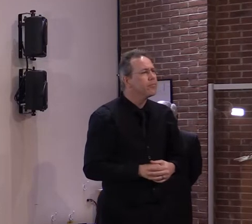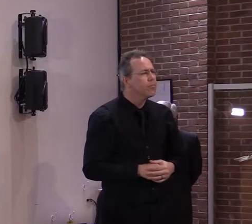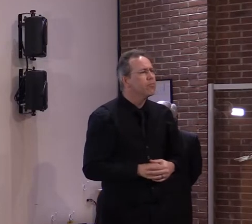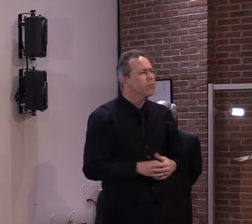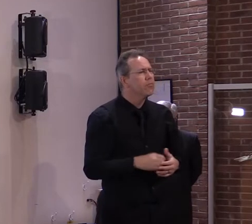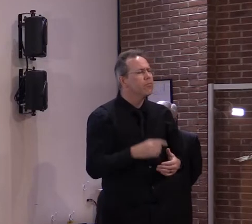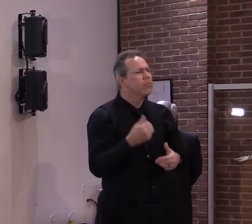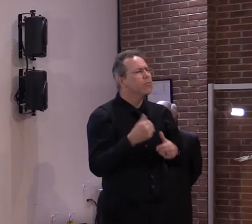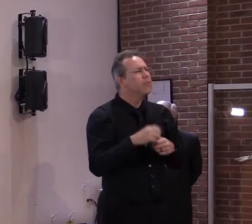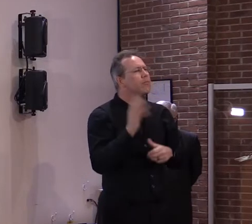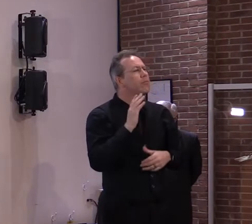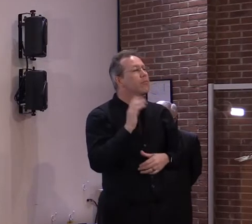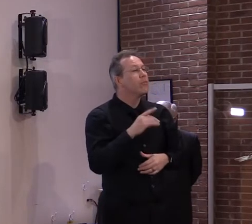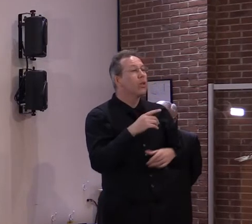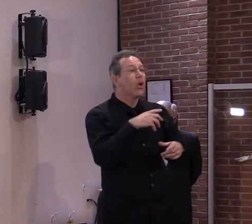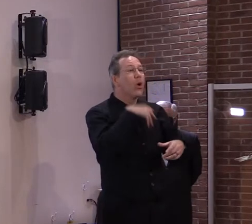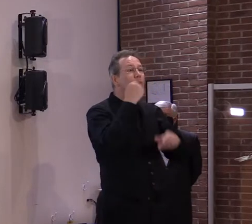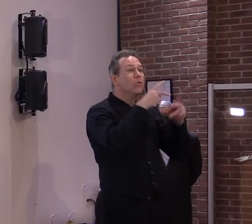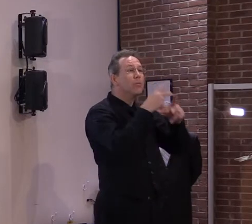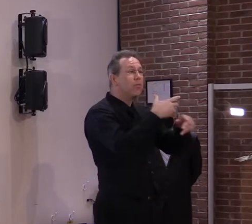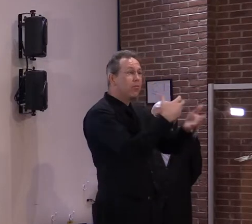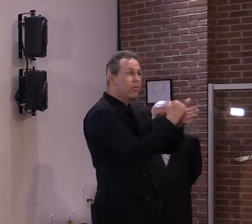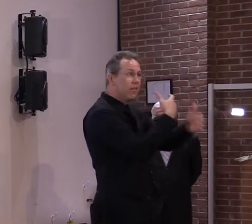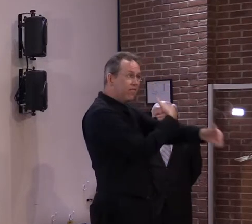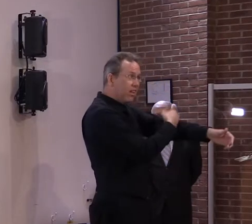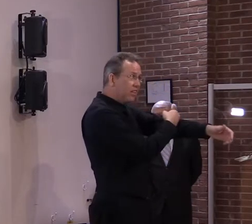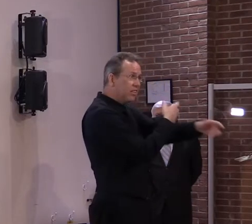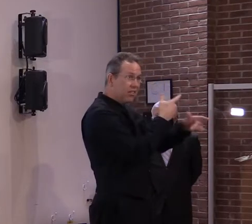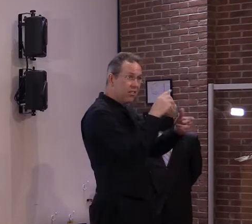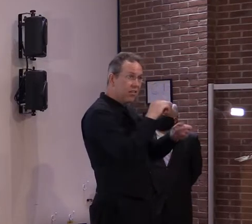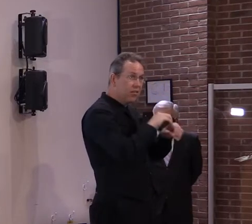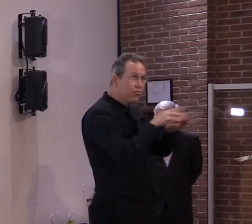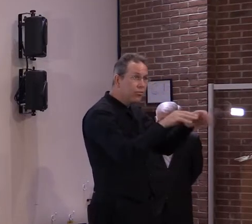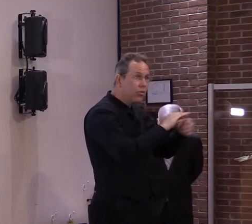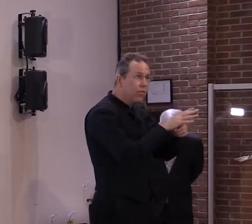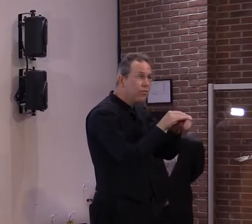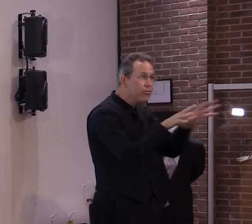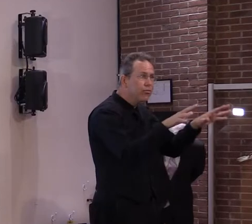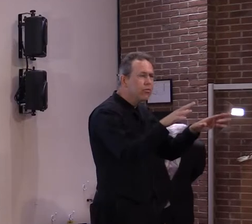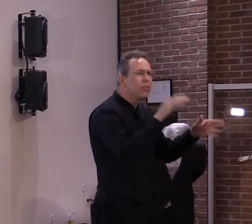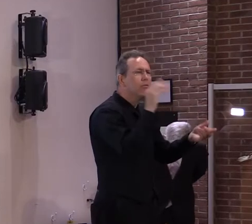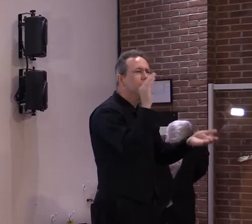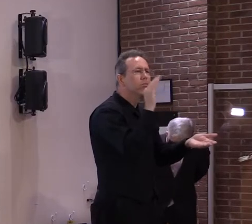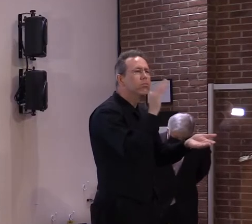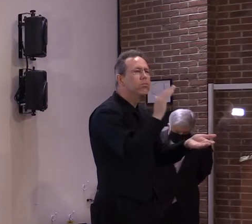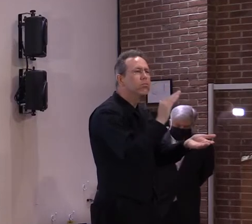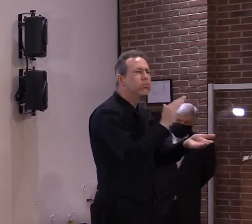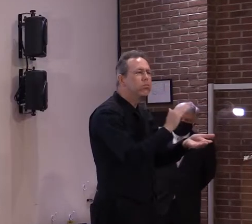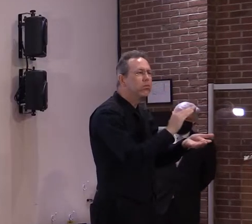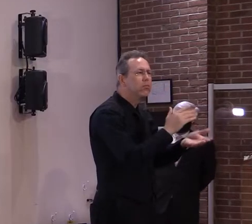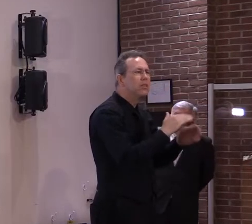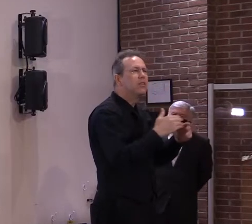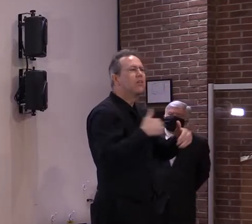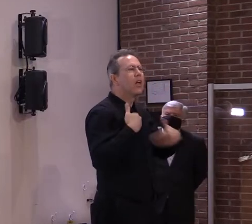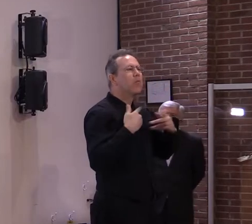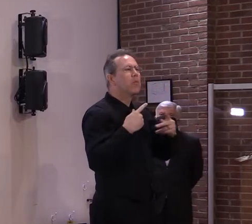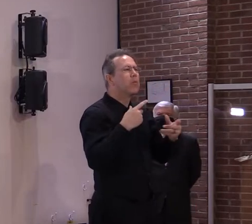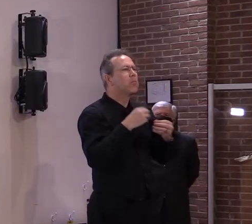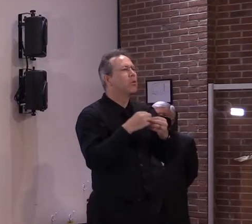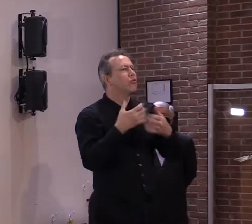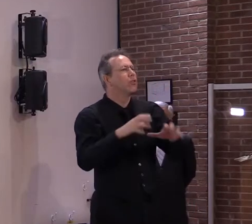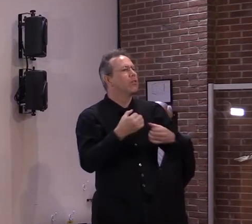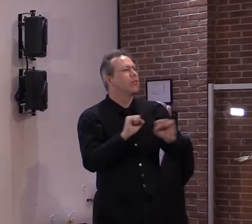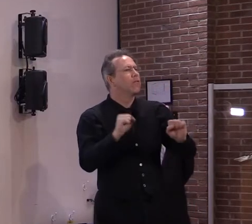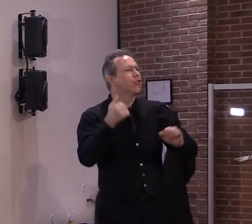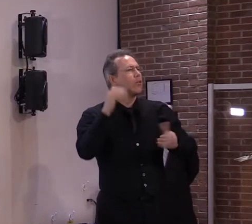less opportunity for the virus to be transmitted to them by people older than them, so it would only be within their own